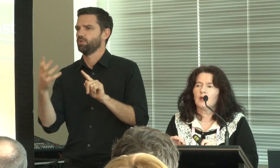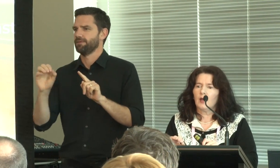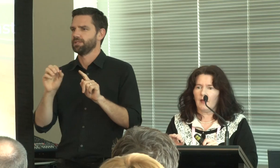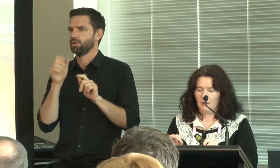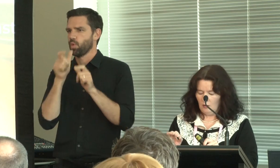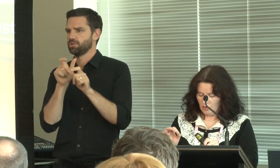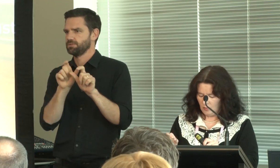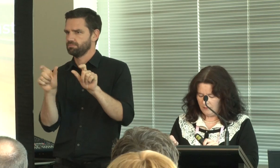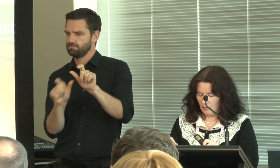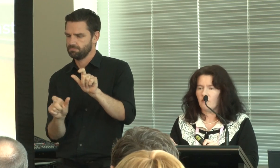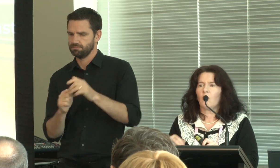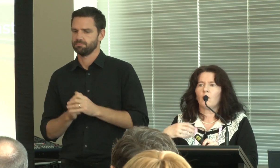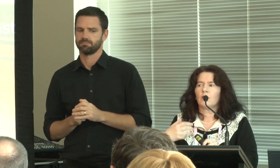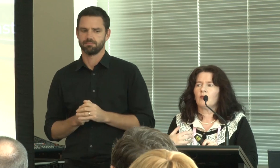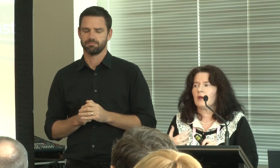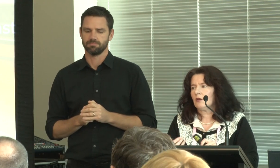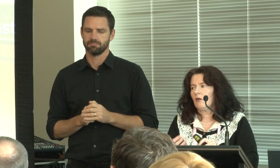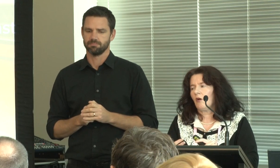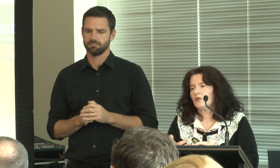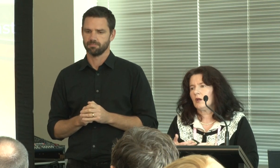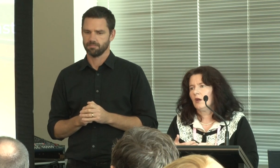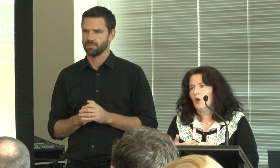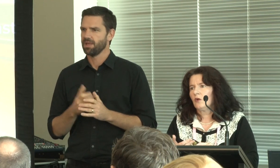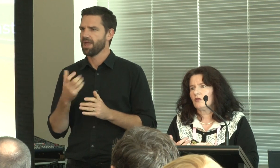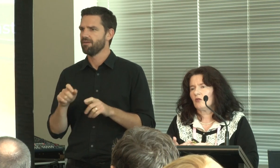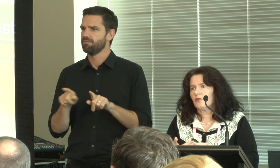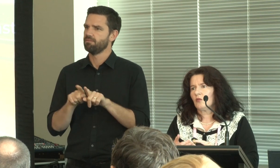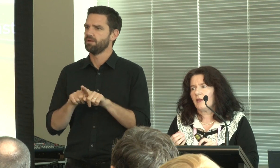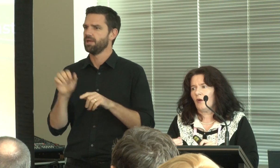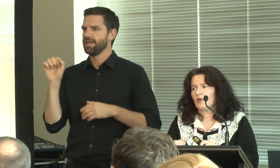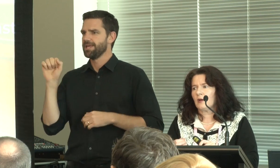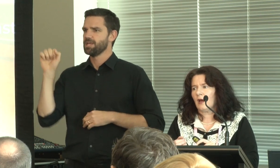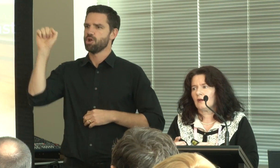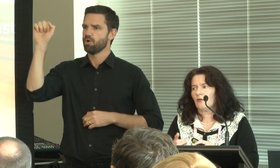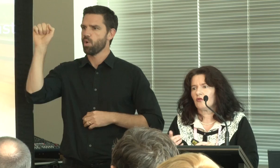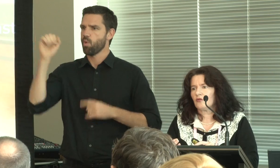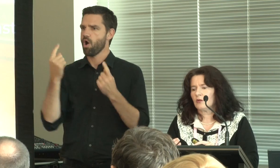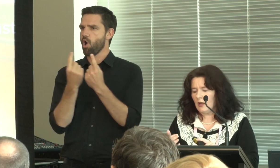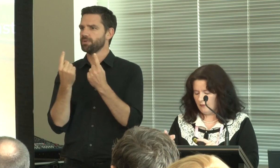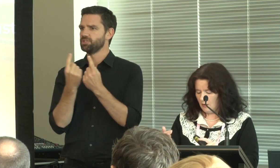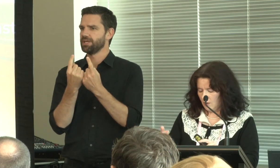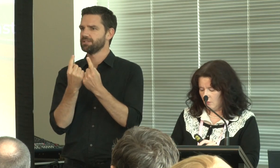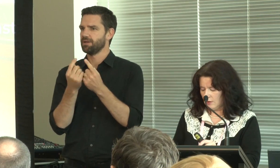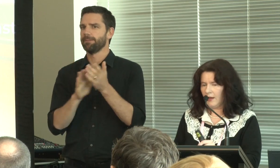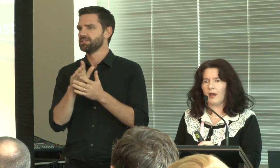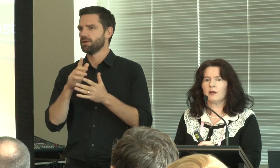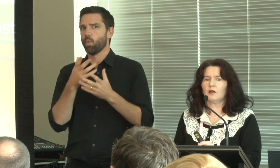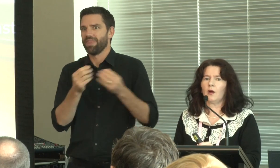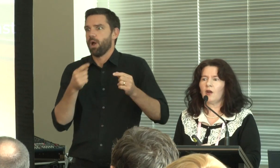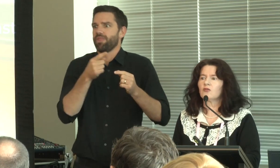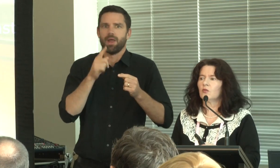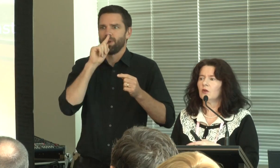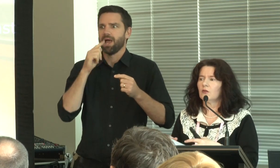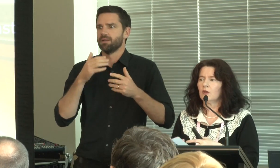words. And then on top of that, we've got what we call a hero object, which is an object without which we can't tell the story, and that one was allowed